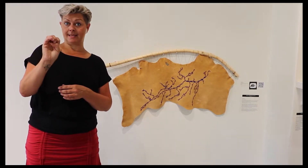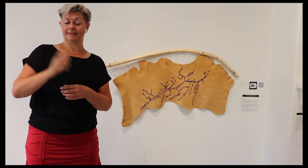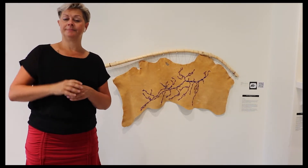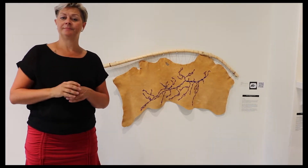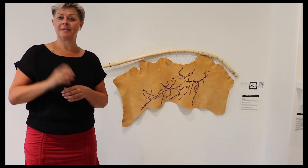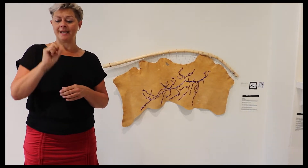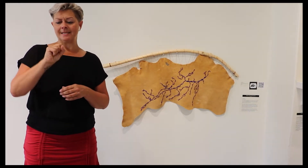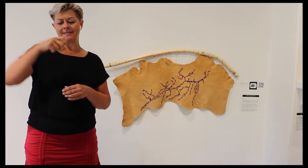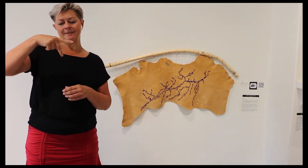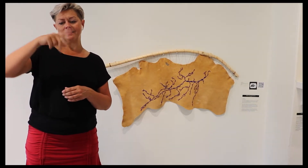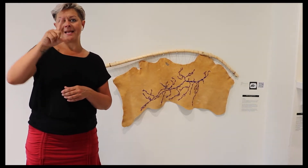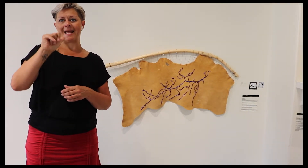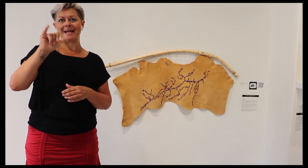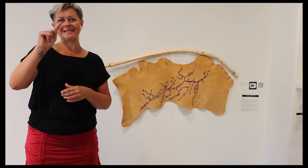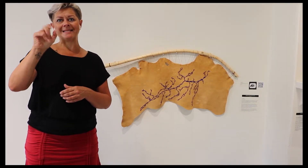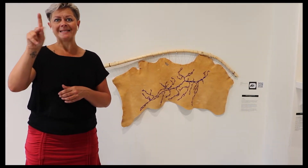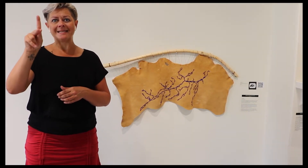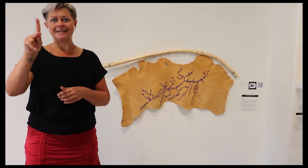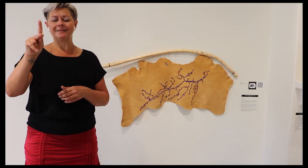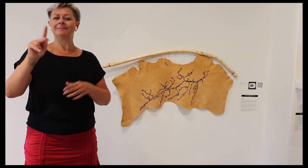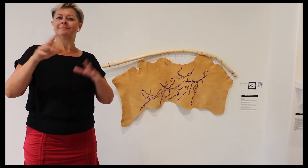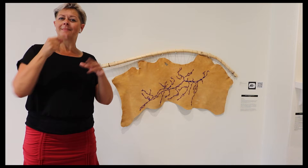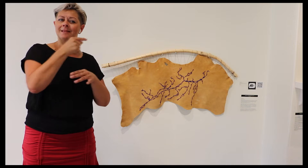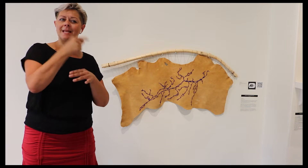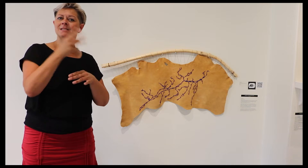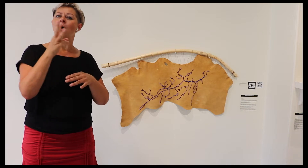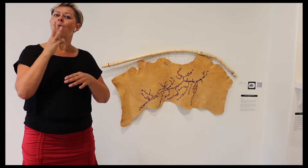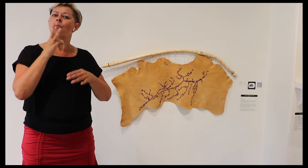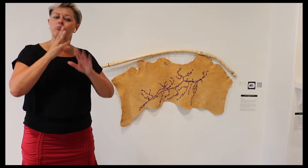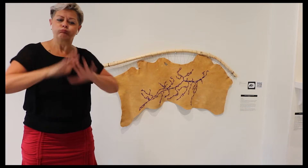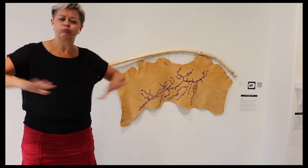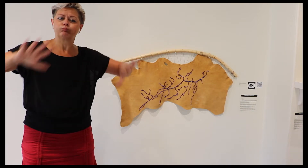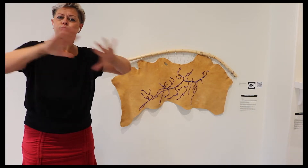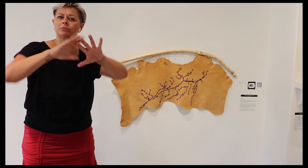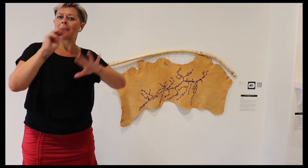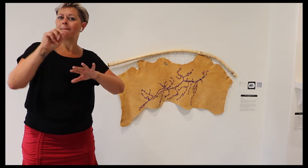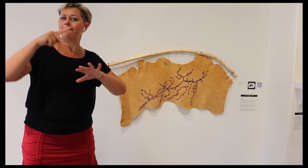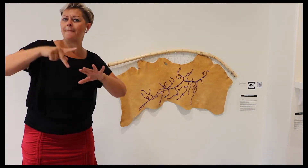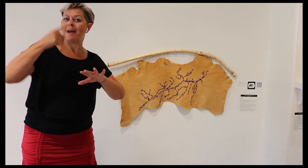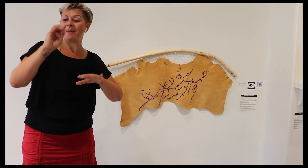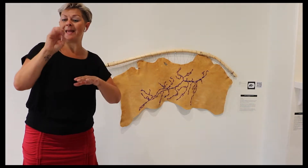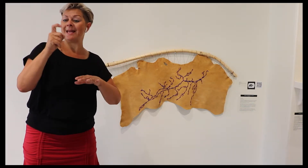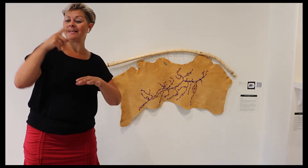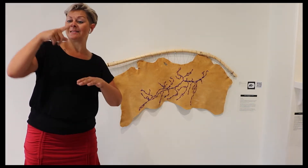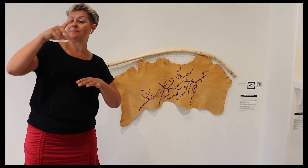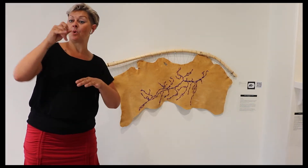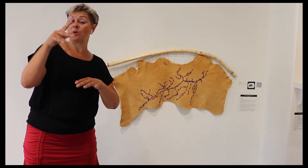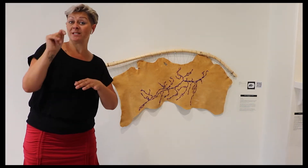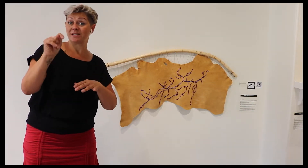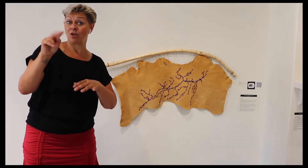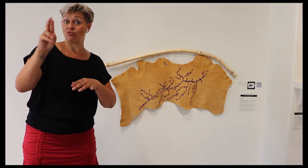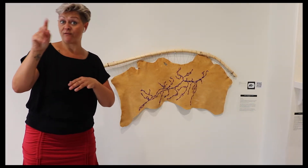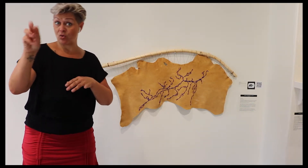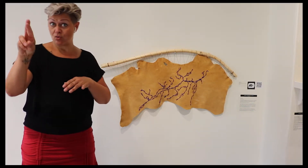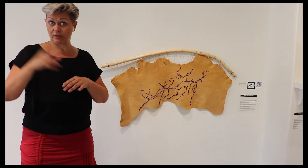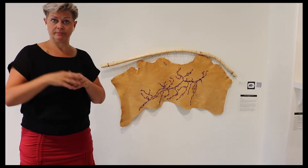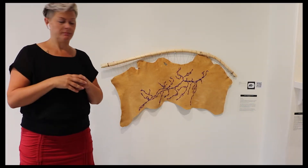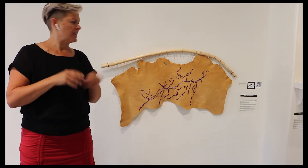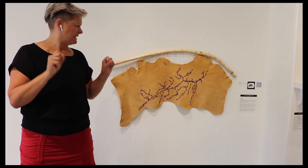Splaytic is a beaded watershed map of the Exploits River. The waterways are represented by the 4 different sizes